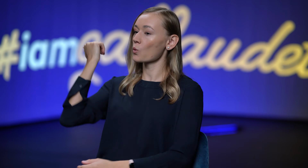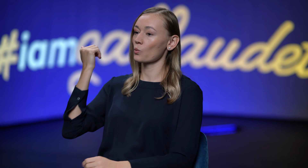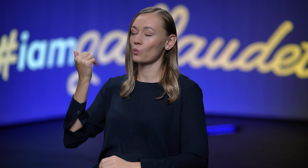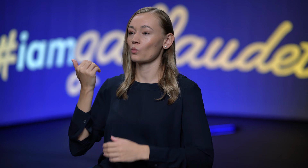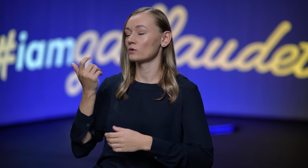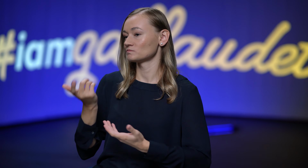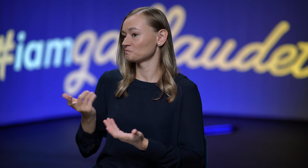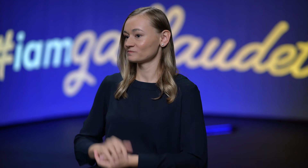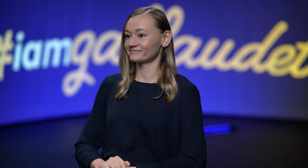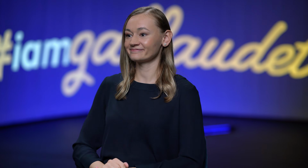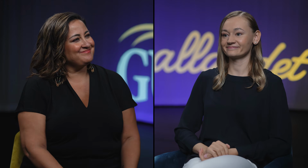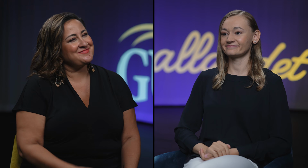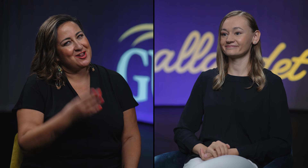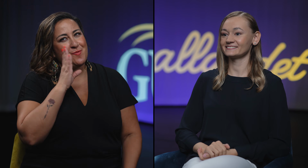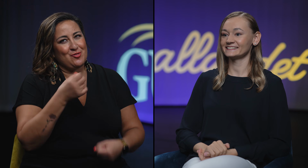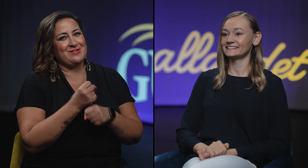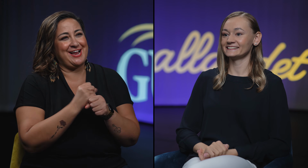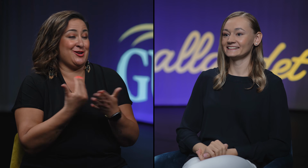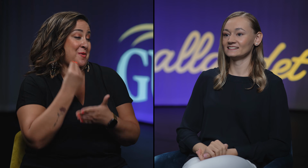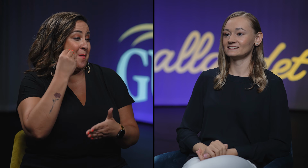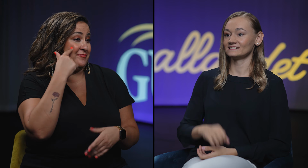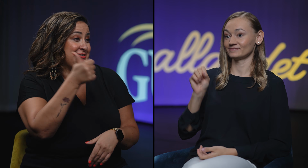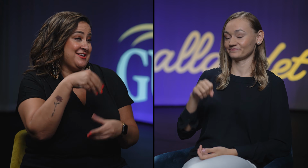forget the feeling. You will create a new home for yourself in